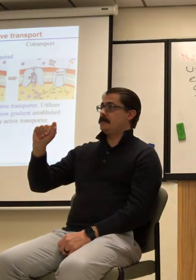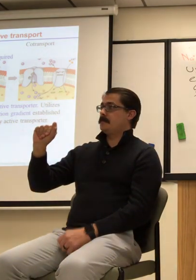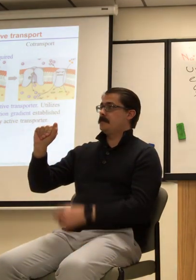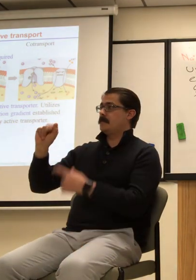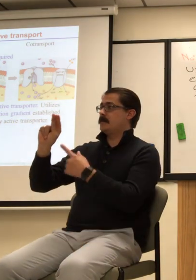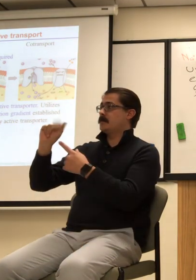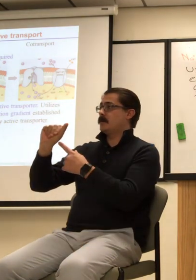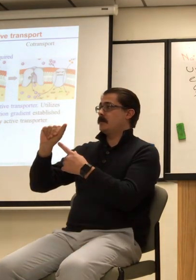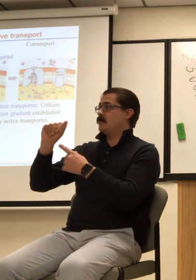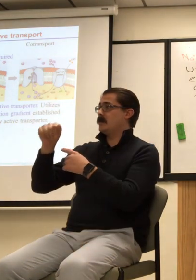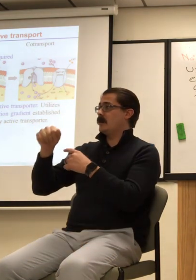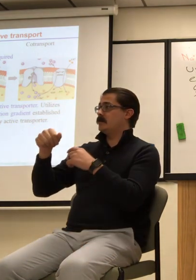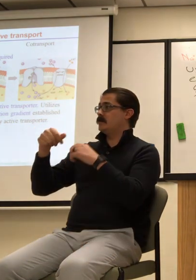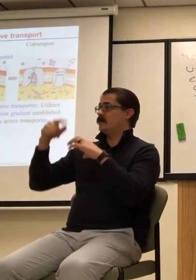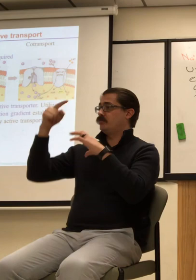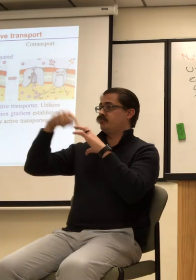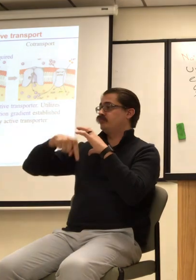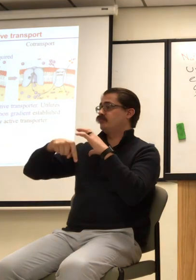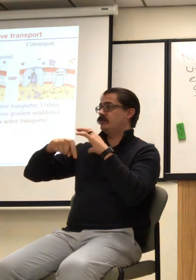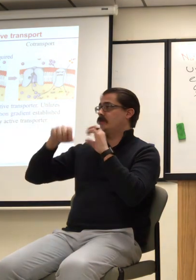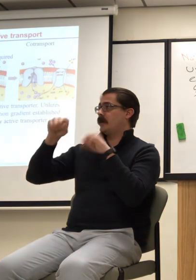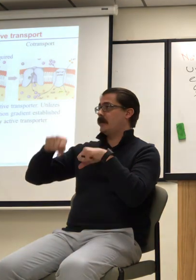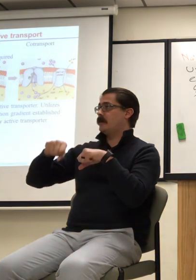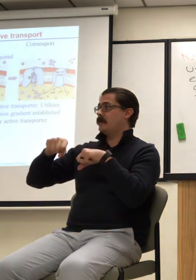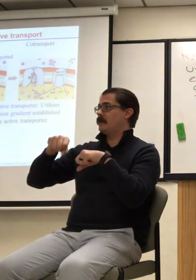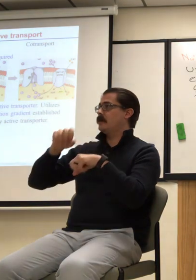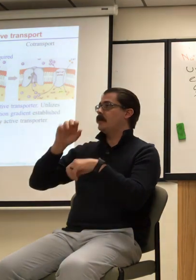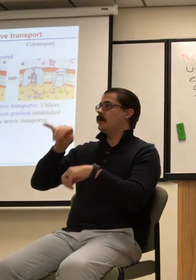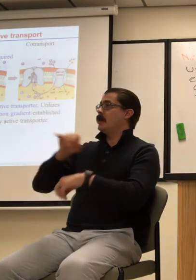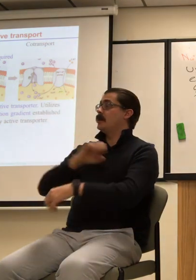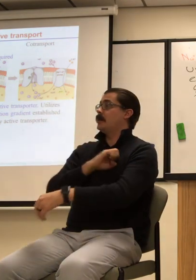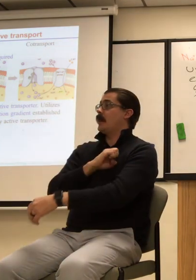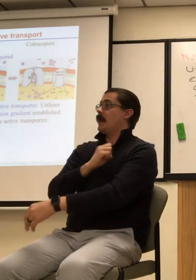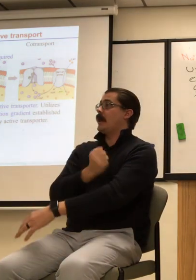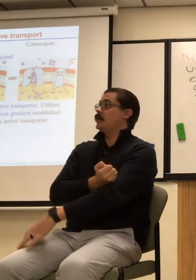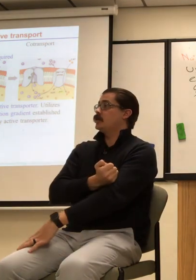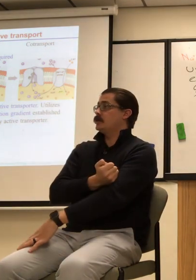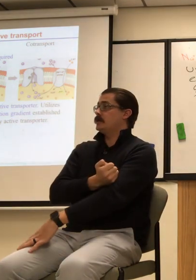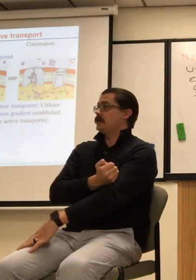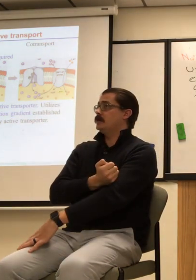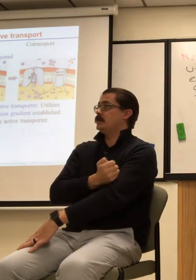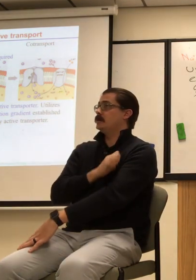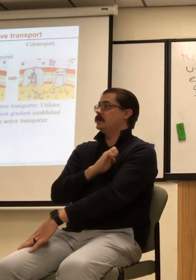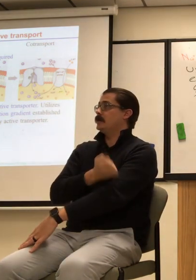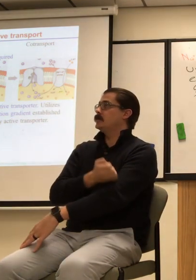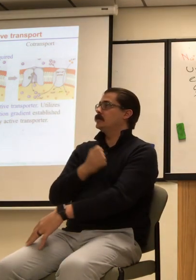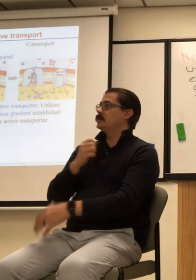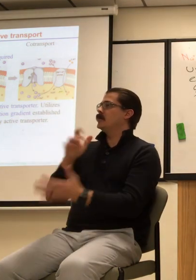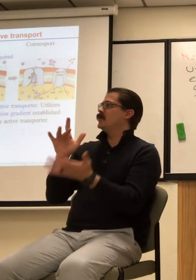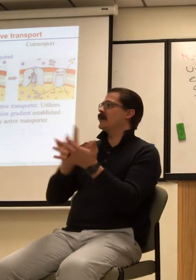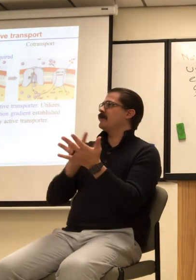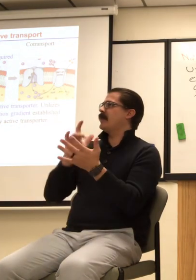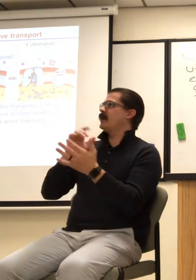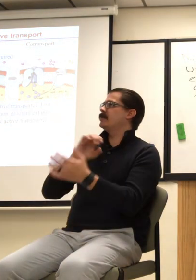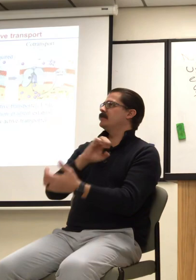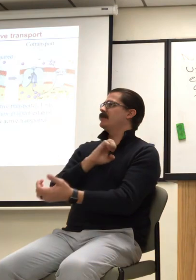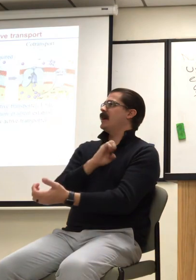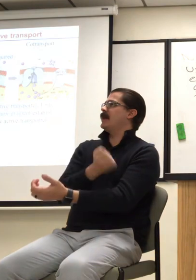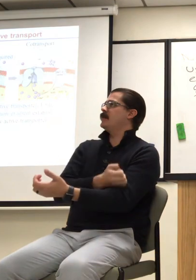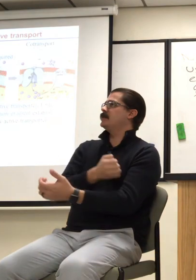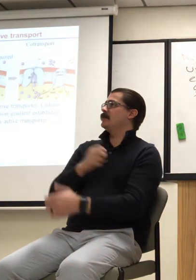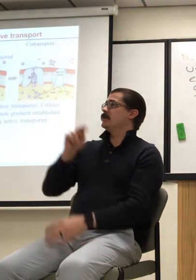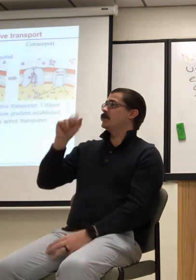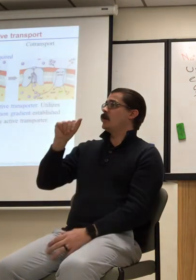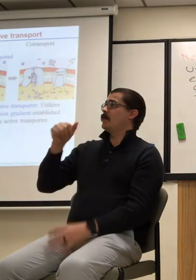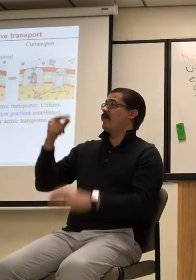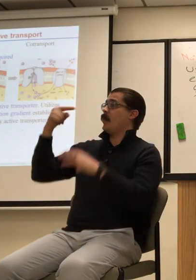and just transport it in. Now that energy, if you take advantage of the energy of sodium flowing into